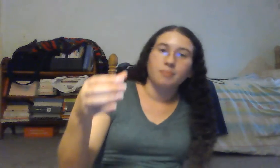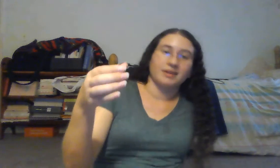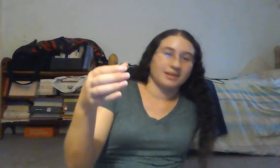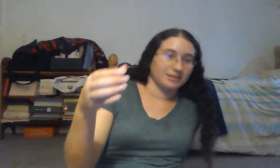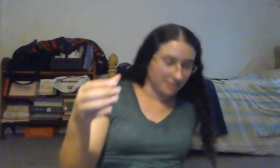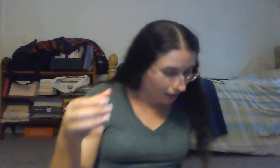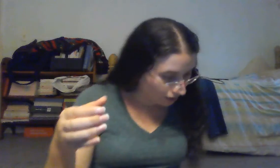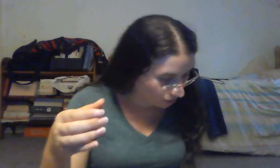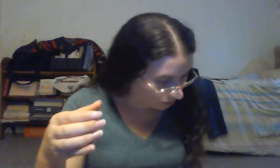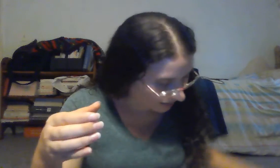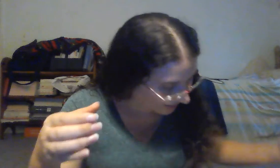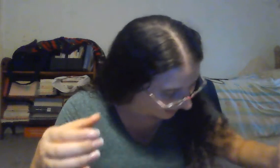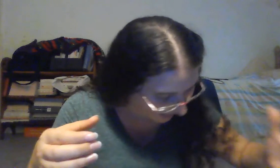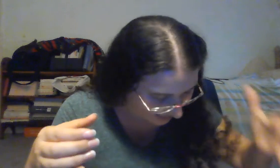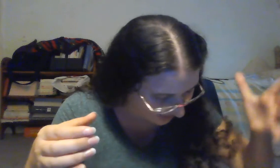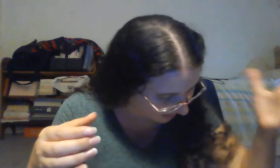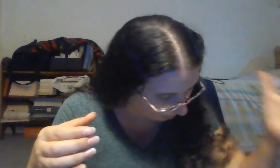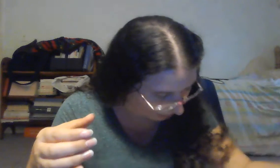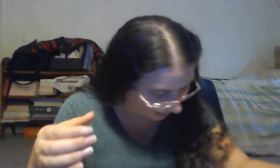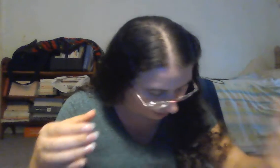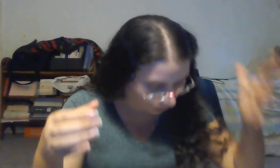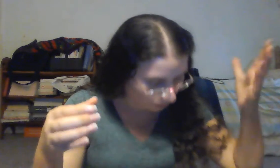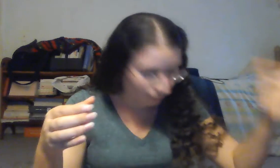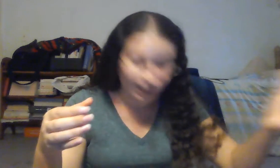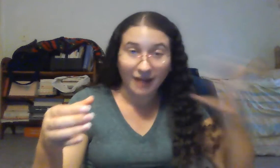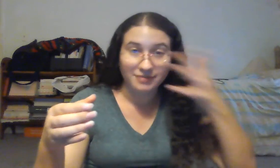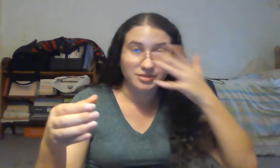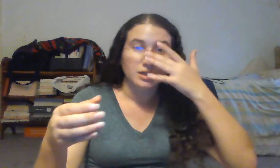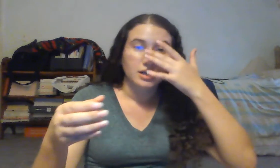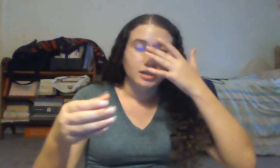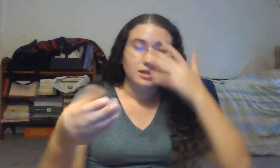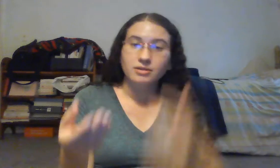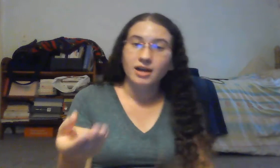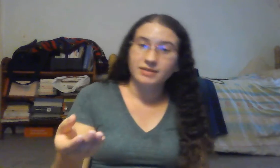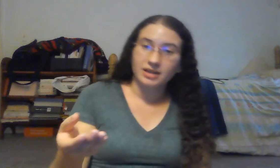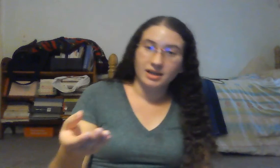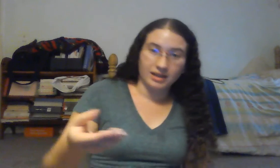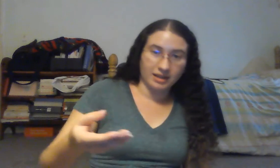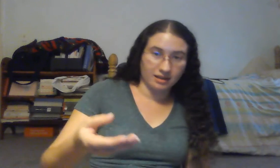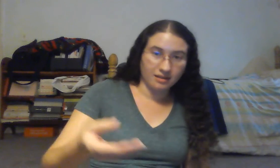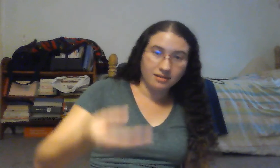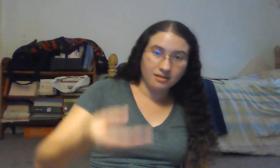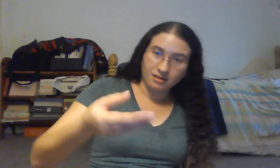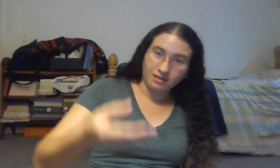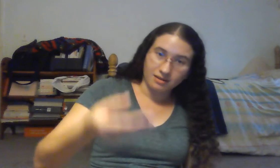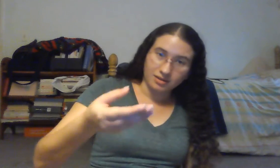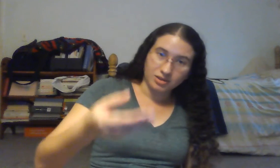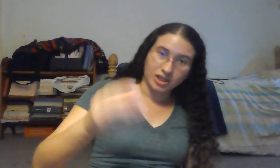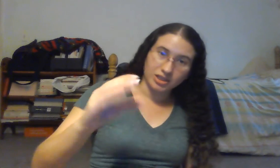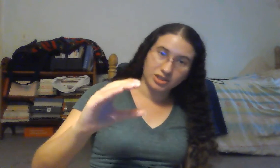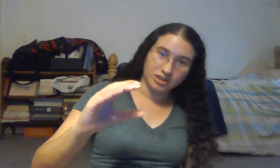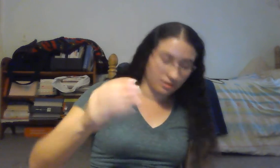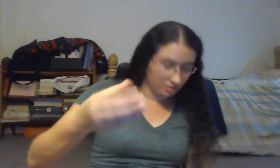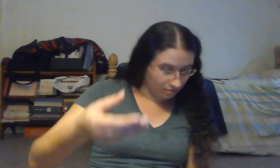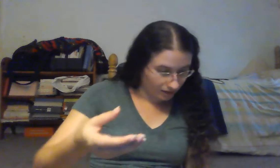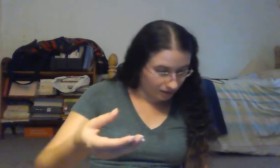a container, a glass, a bottle, what have you. Then you have it kind of like this. Changes it, right? Kind